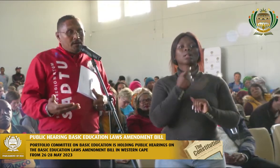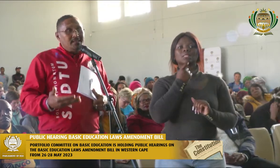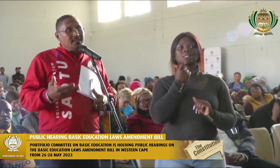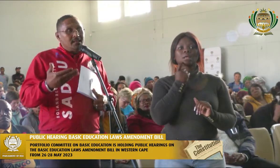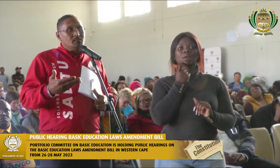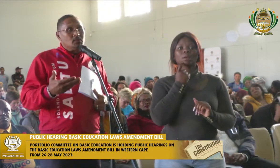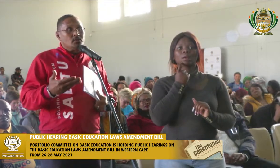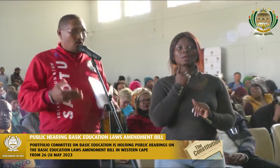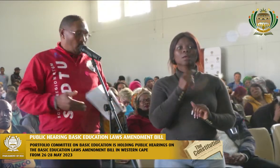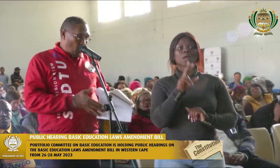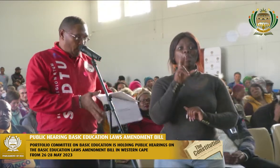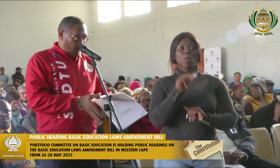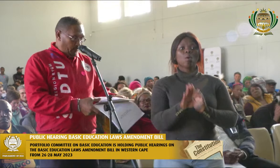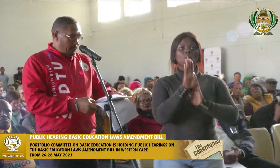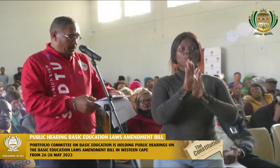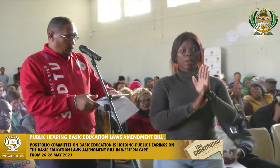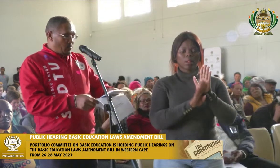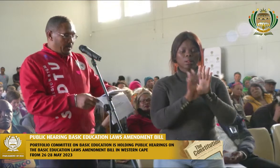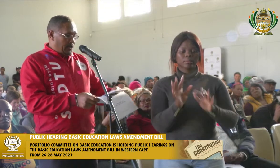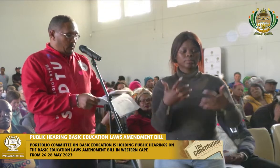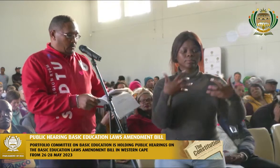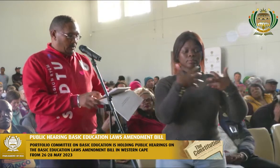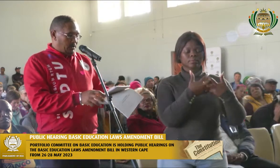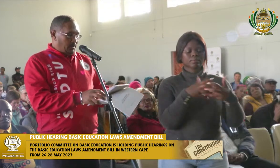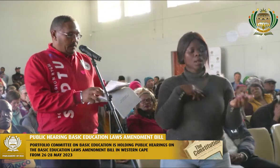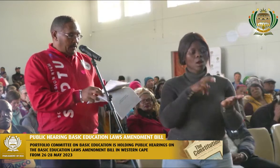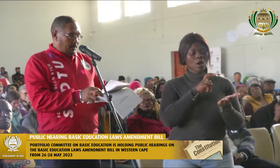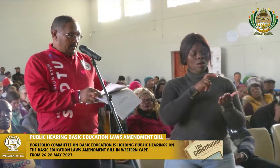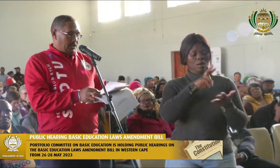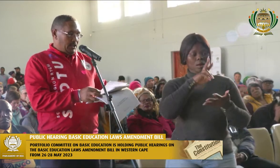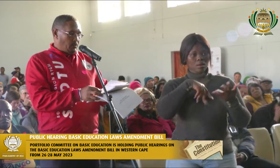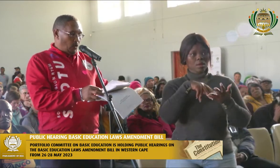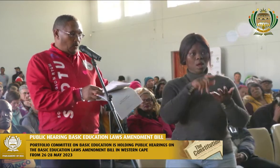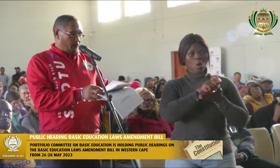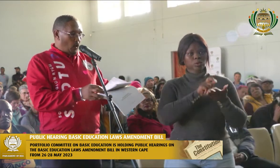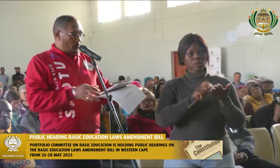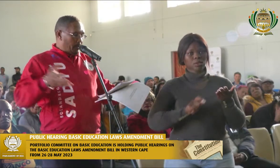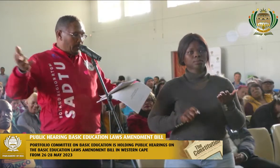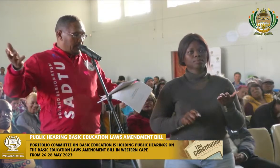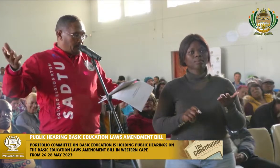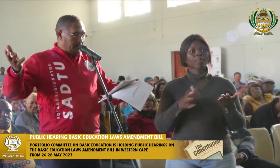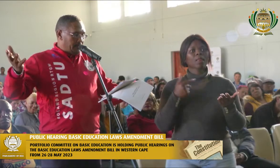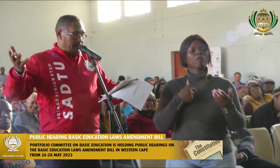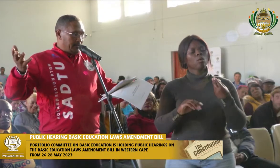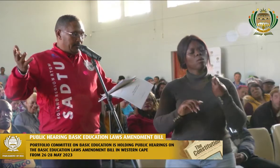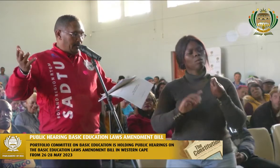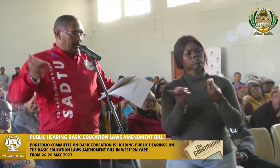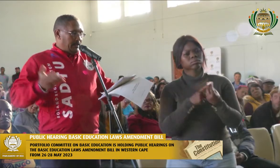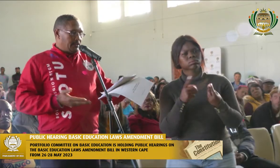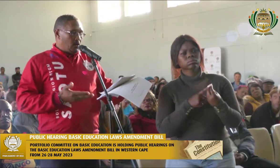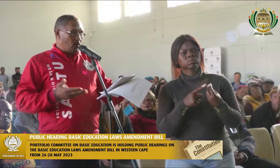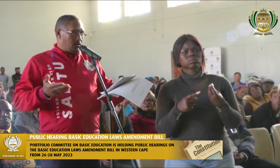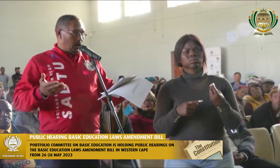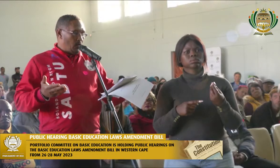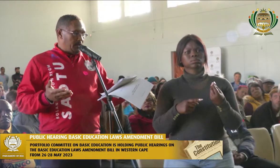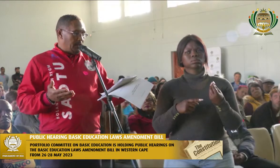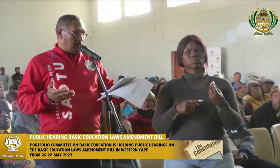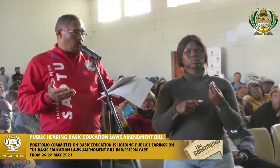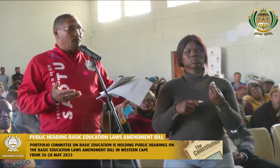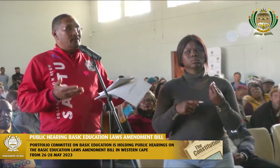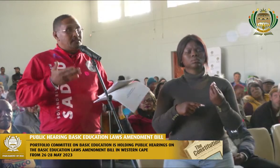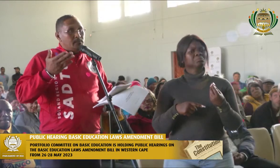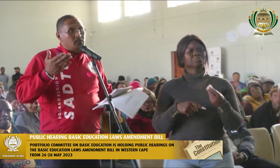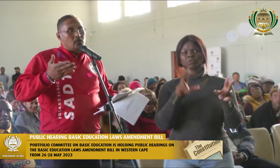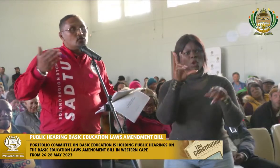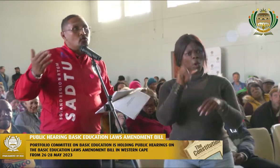no-go in terms of, let me go to my notes, in terms of corporal punishment. There's a no-go in